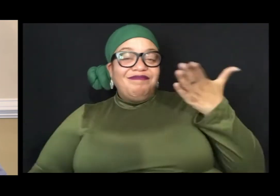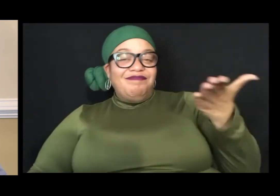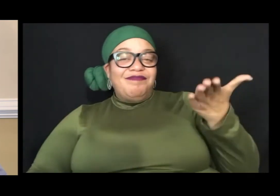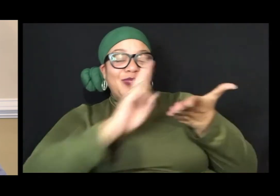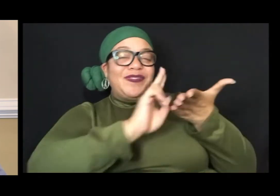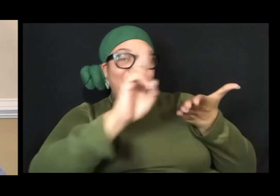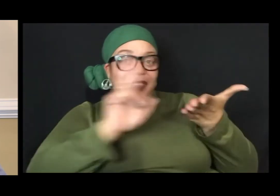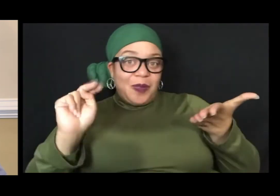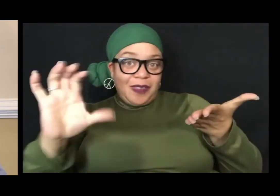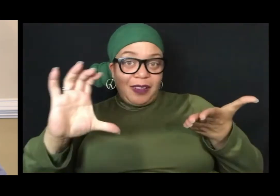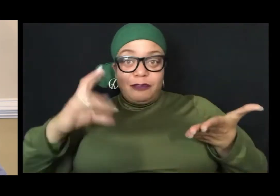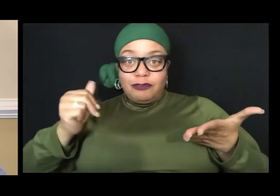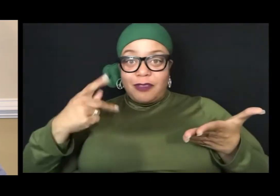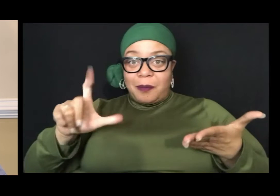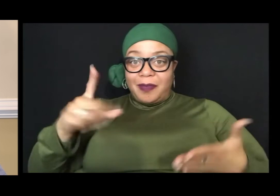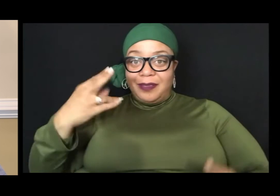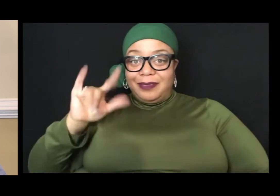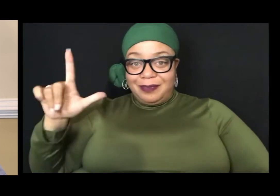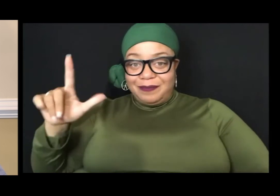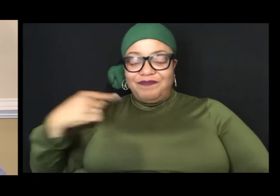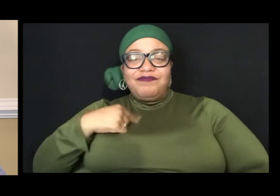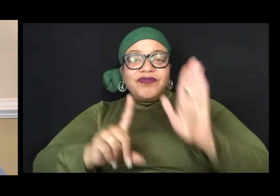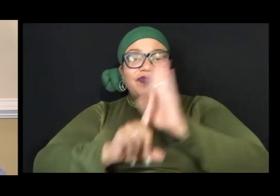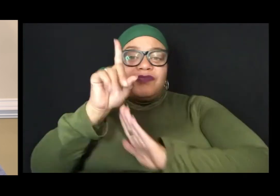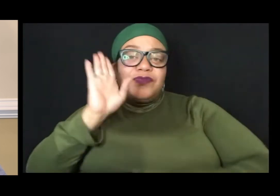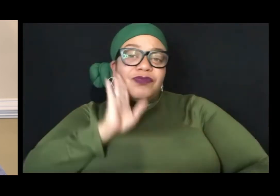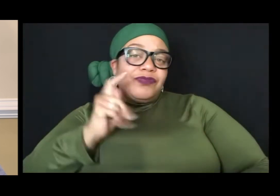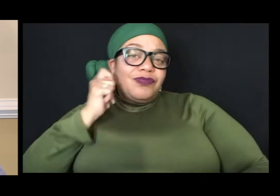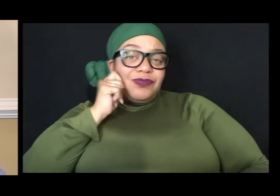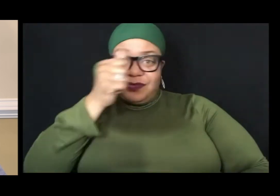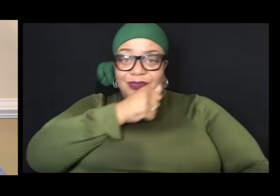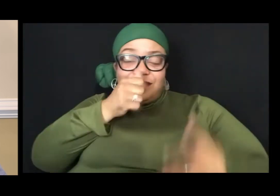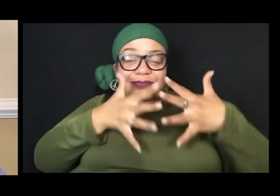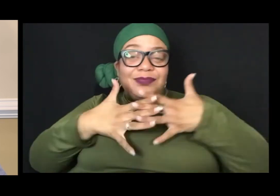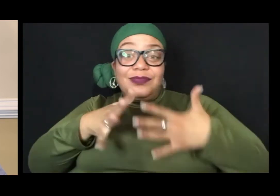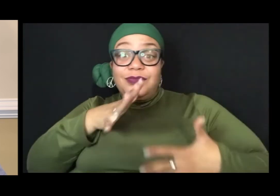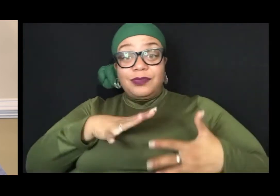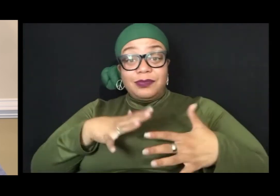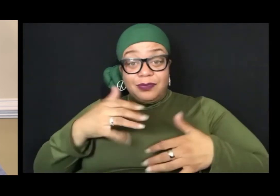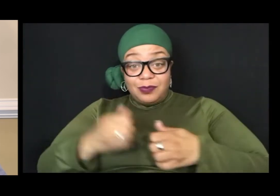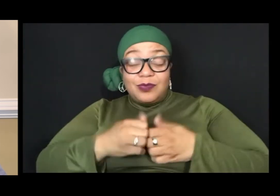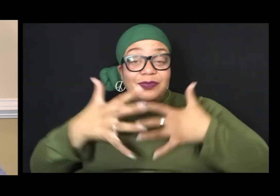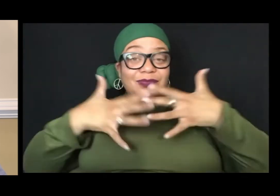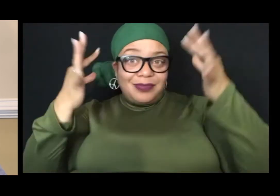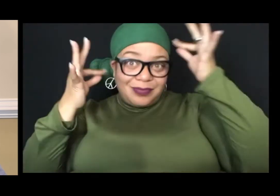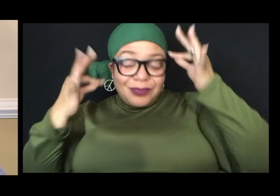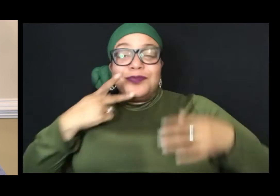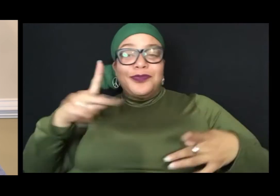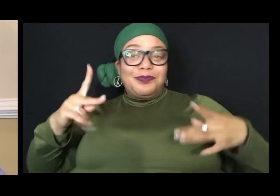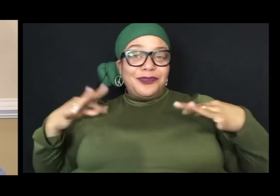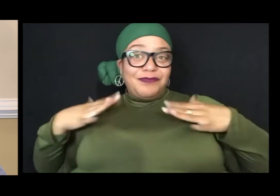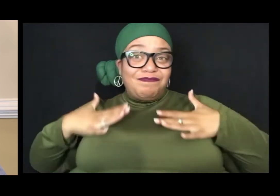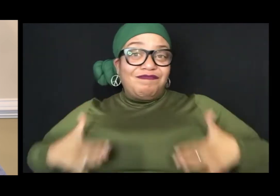Carolina, Chapel Hill. I'm a tall, brown-skinned African-American woman with gray hair, and I'm wearing a blue